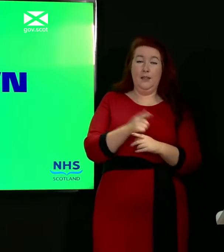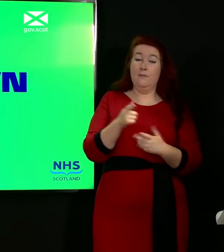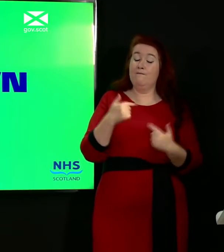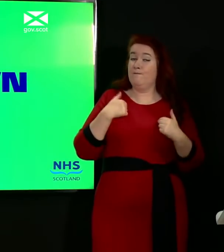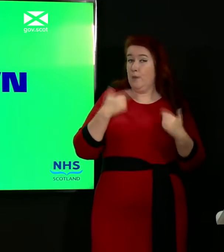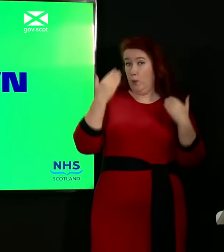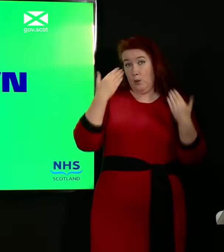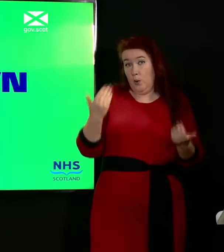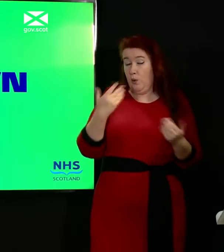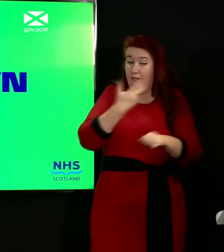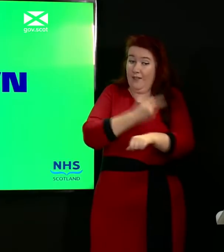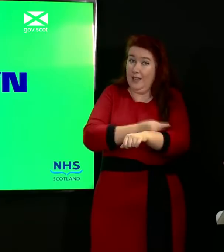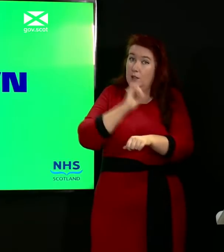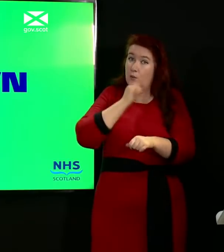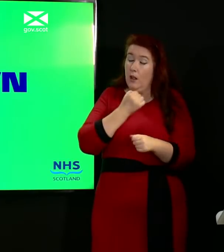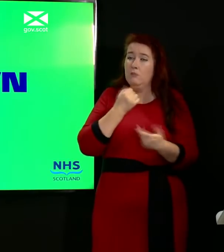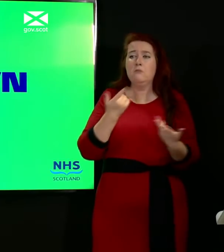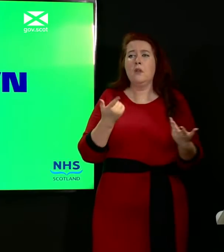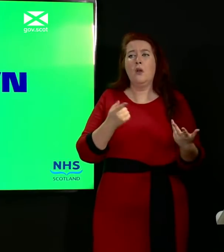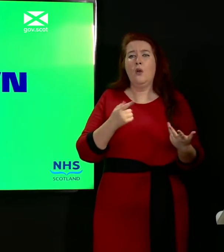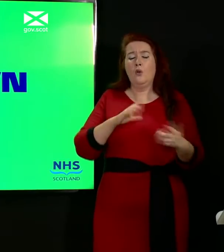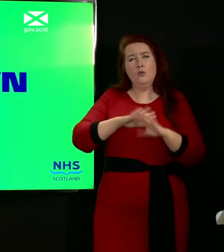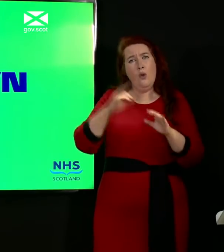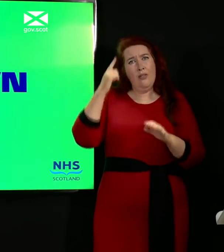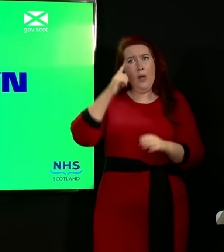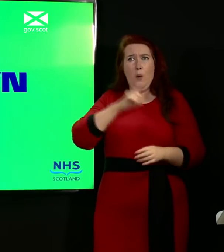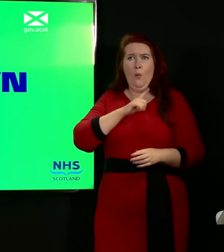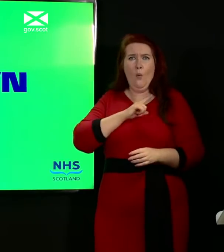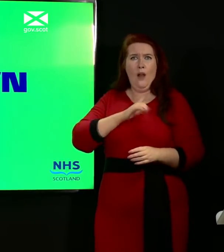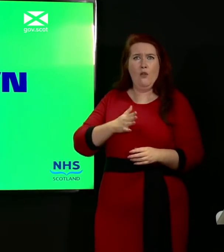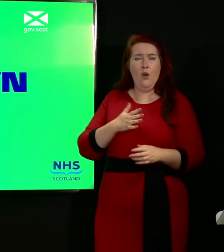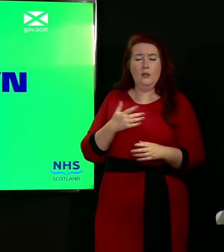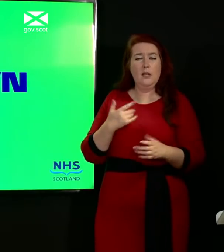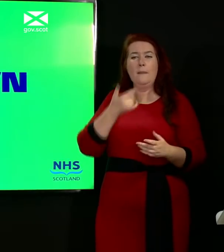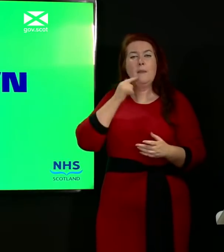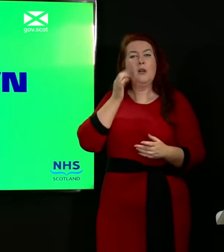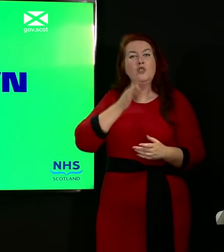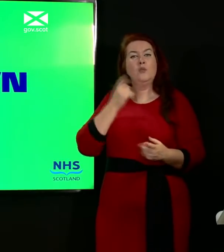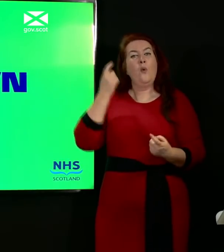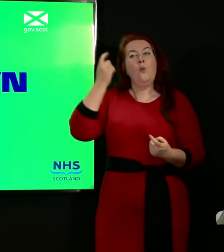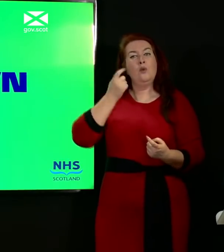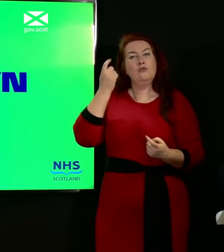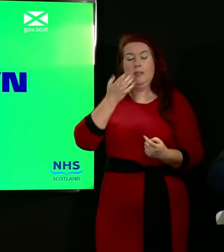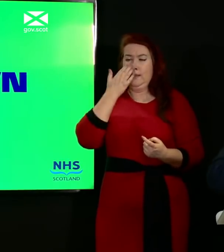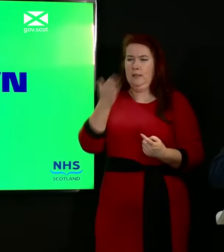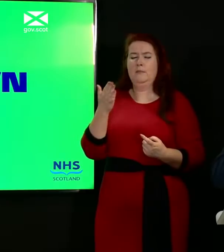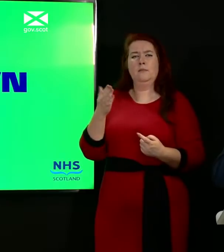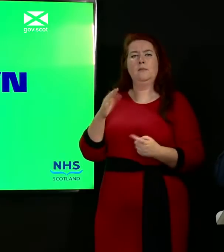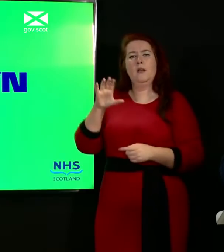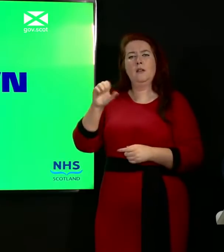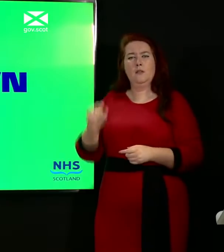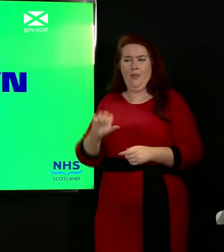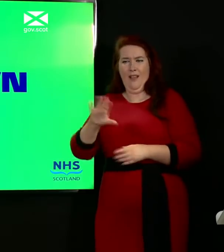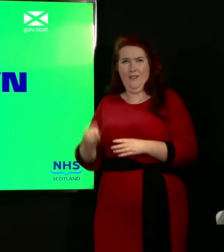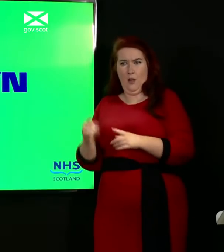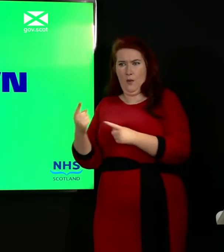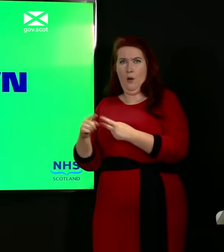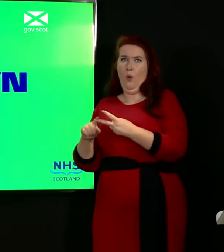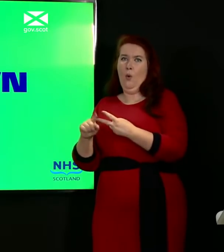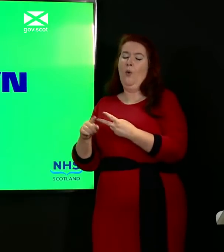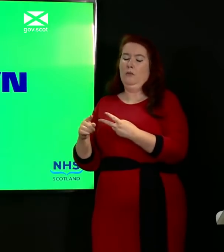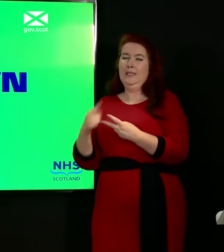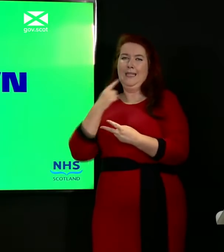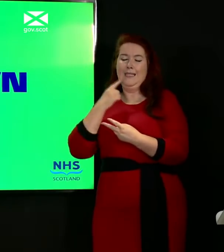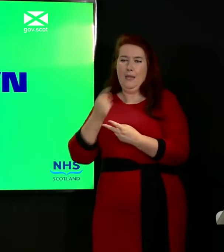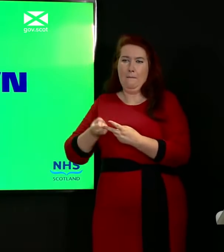with it. There is no reason to think it won't. People are just wondering, because it seems to be a very active mutation, a very transmissible